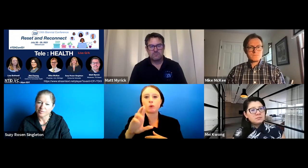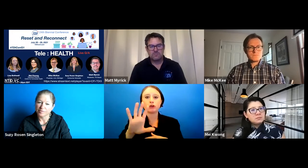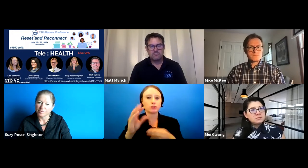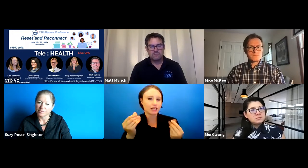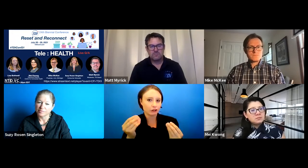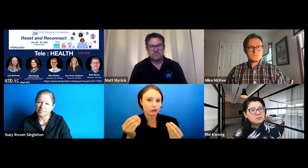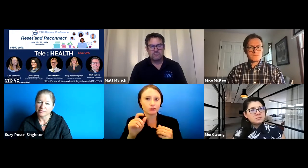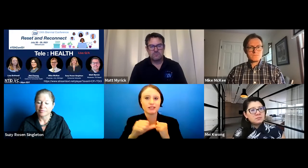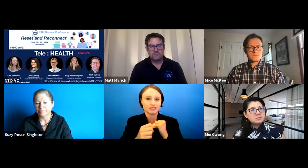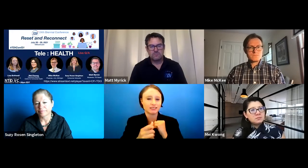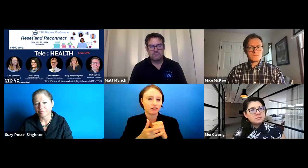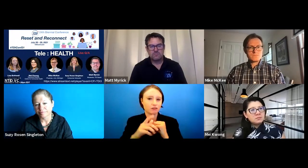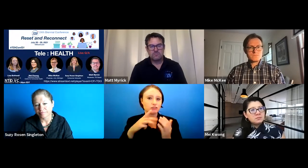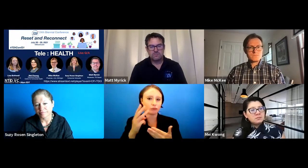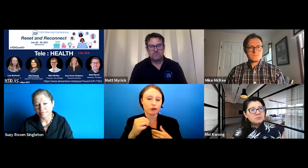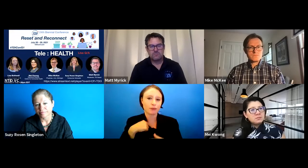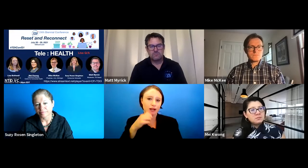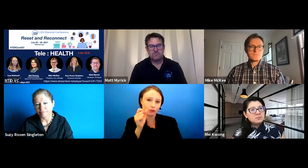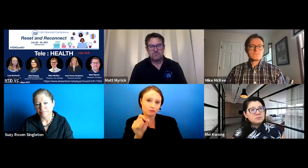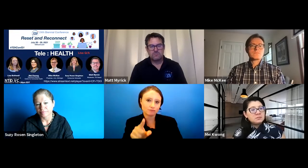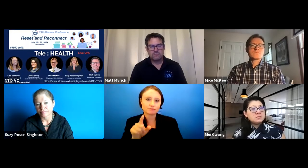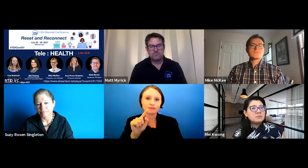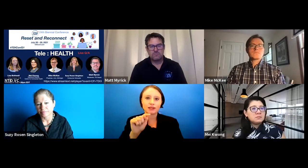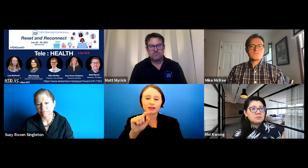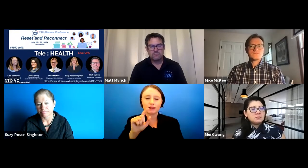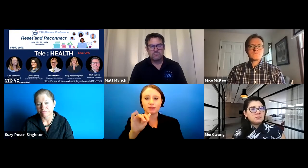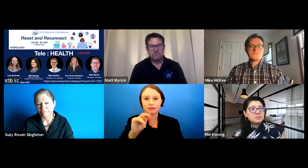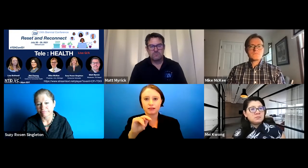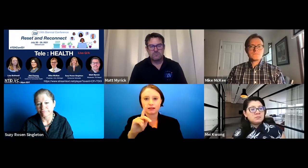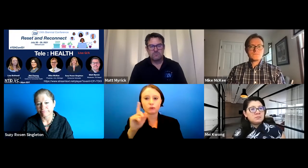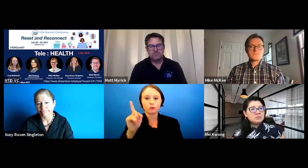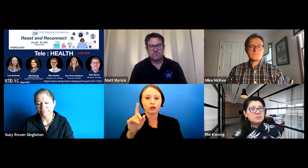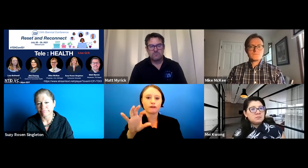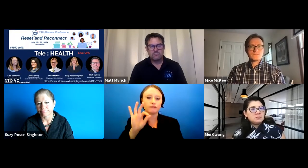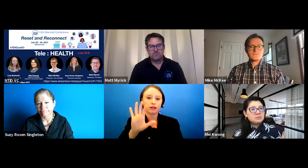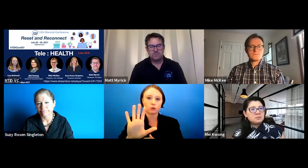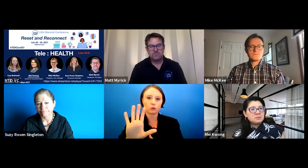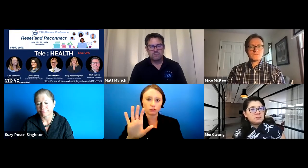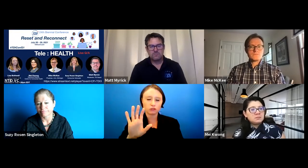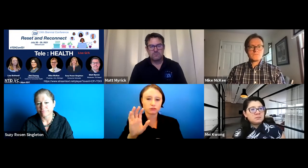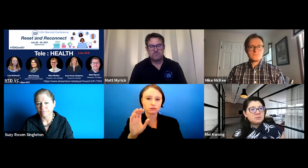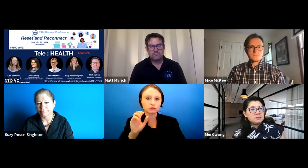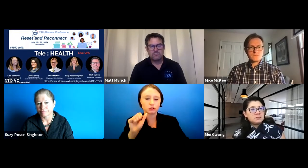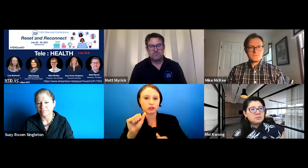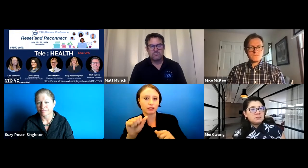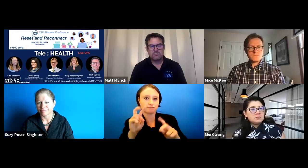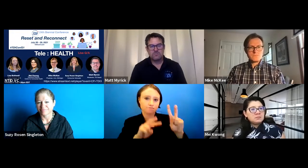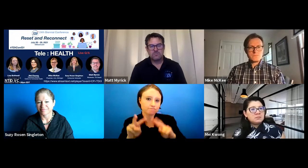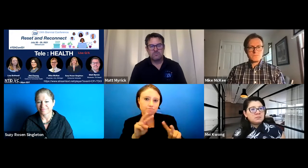state assistive technology program or your territory's assistive technology program, and I can include a link where you